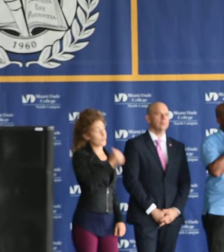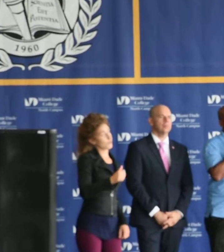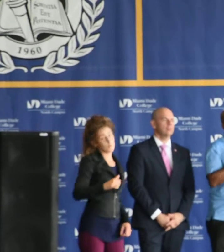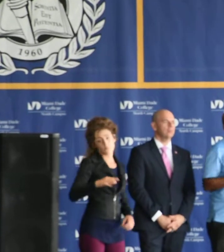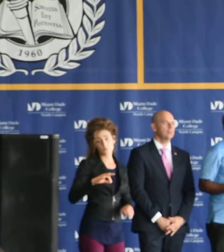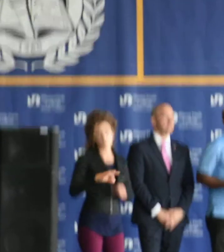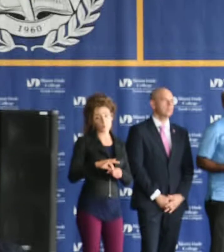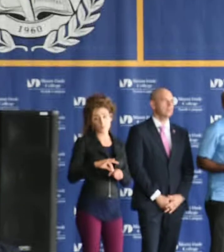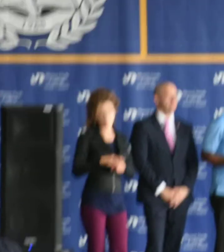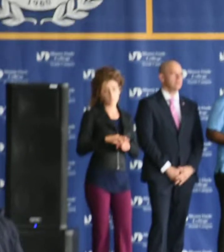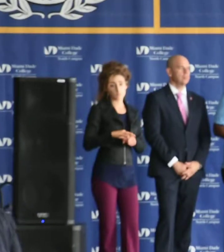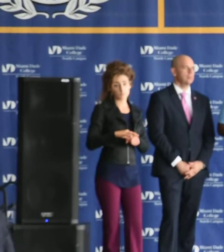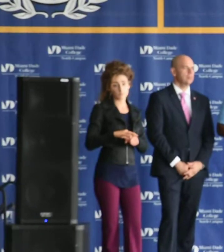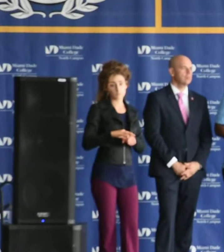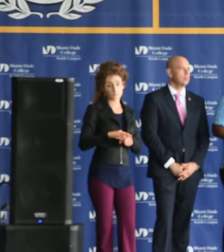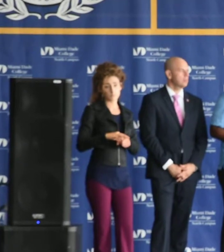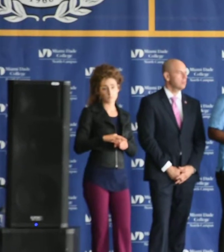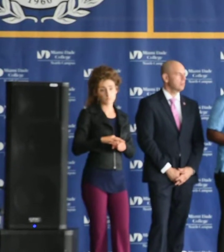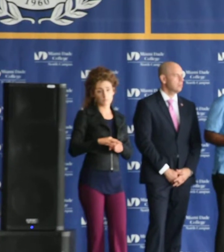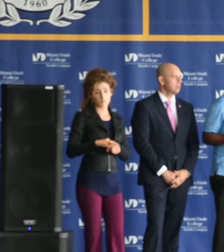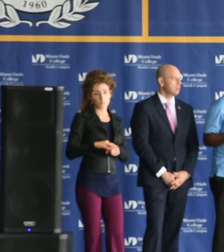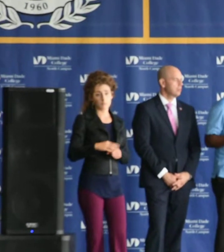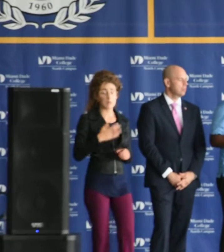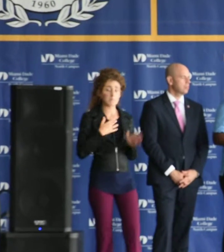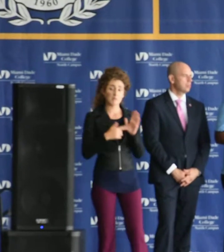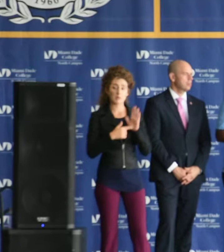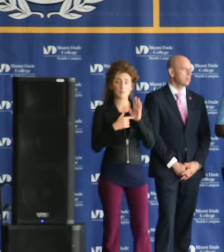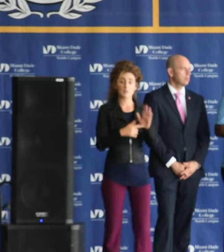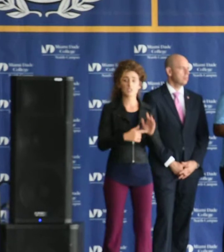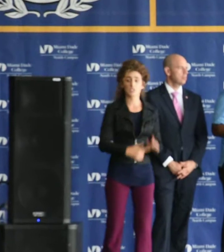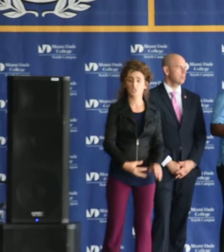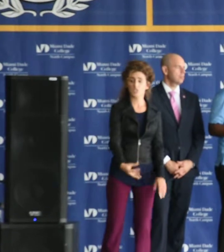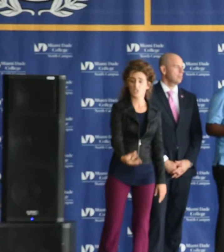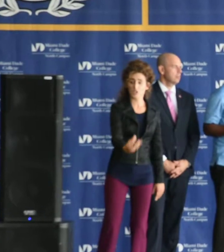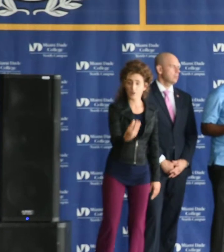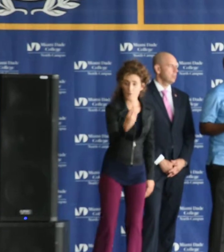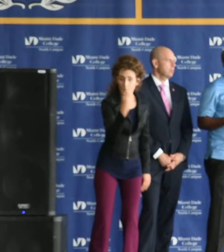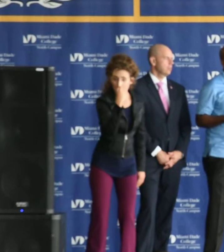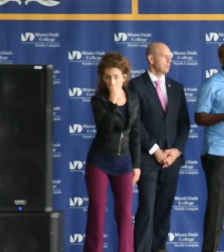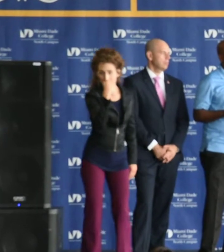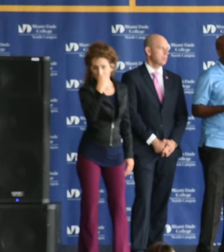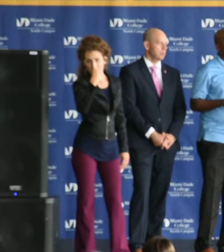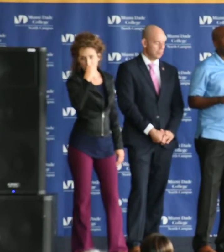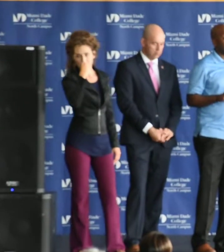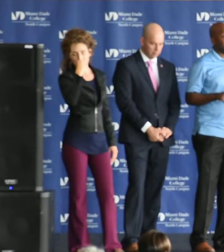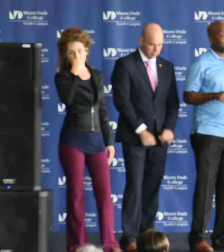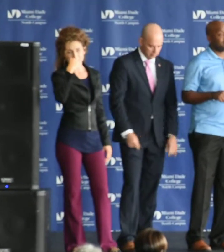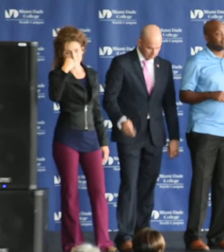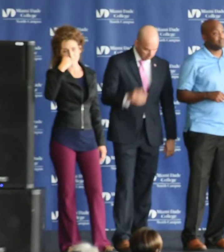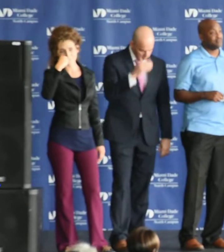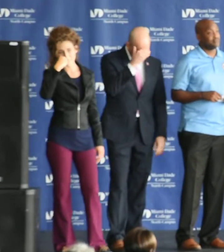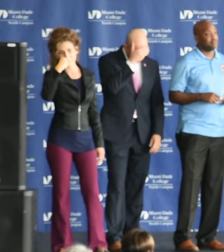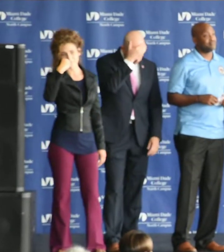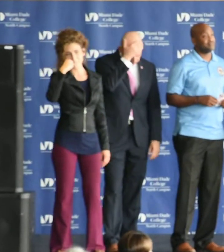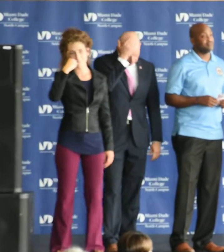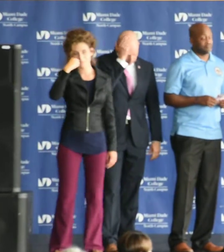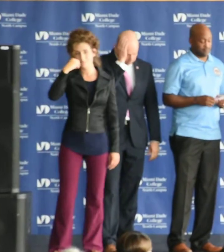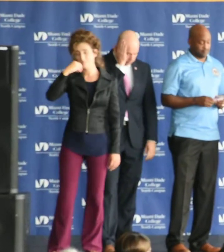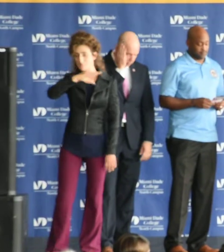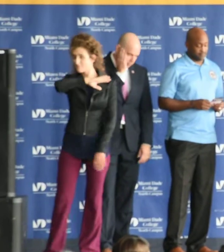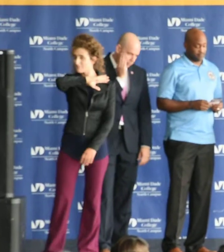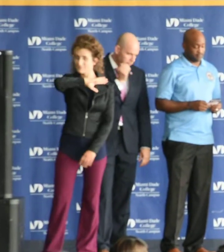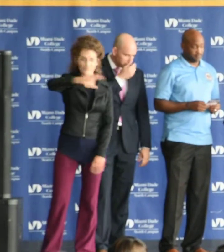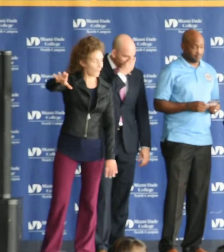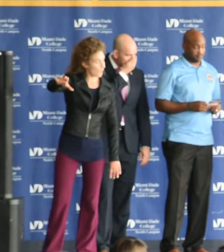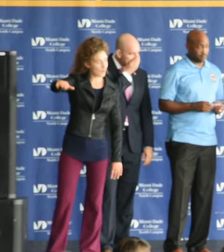vote, as my representative said, shut your mouth. Do